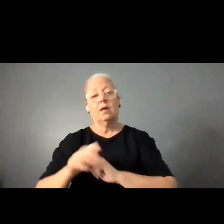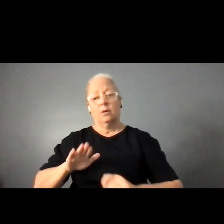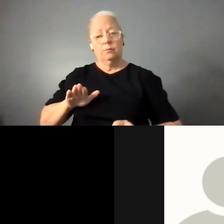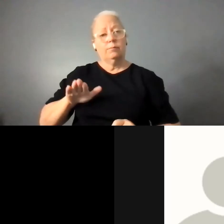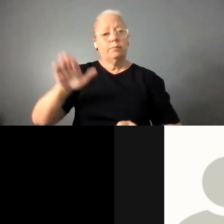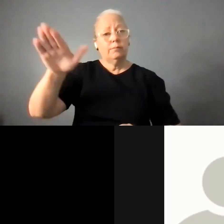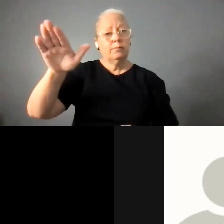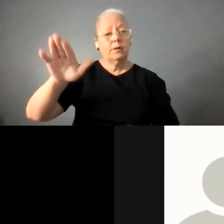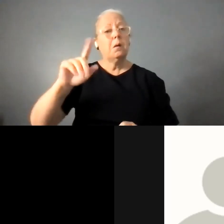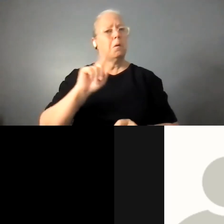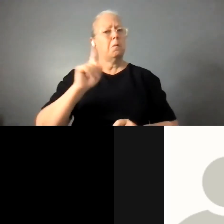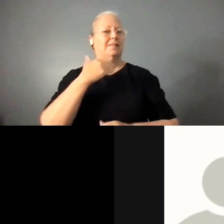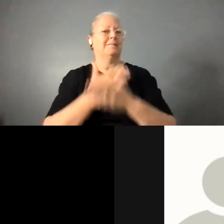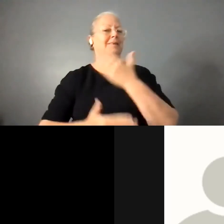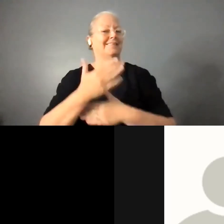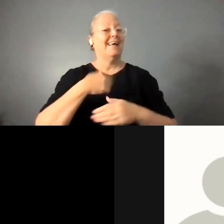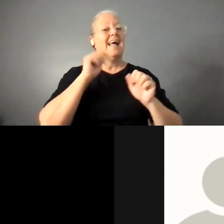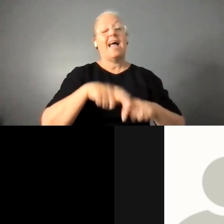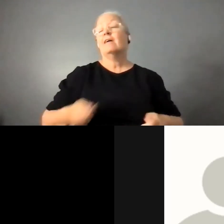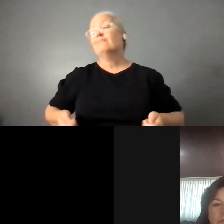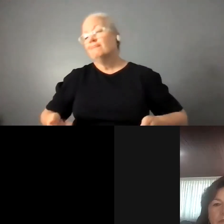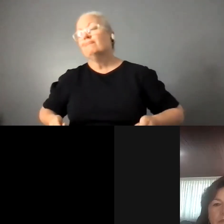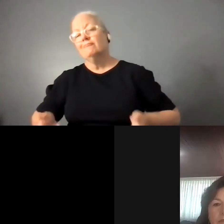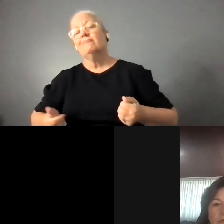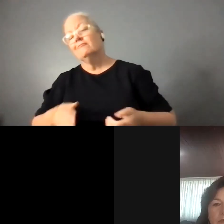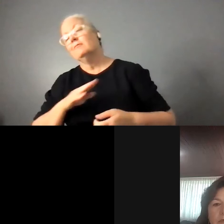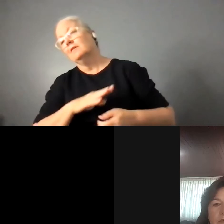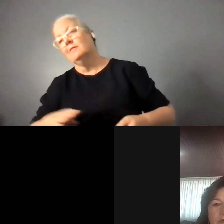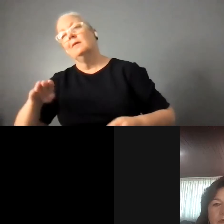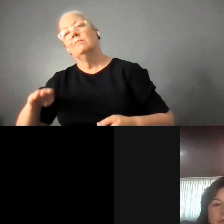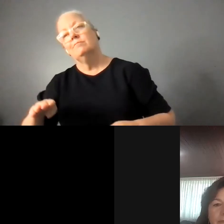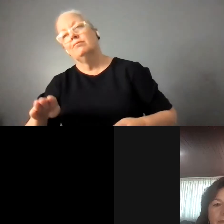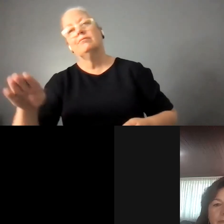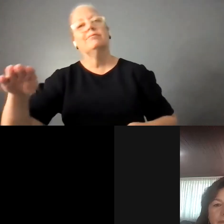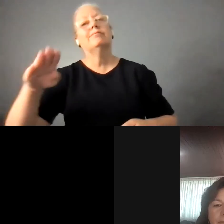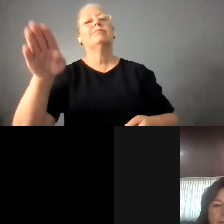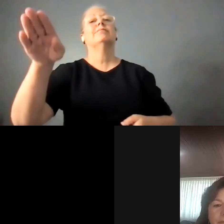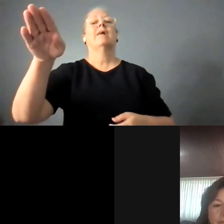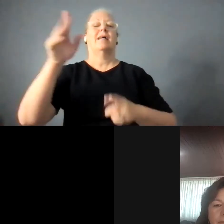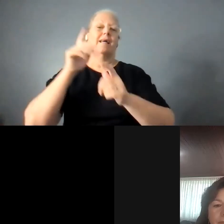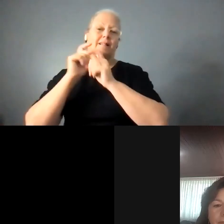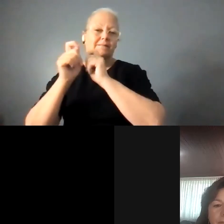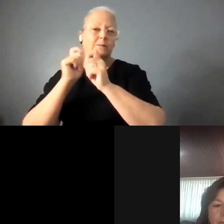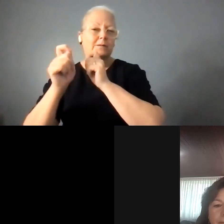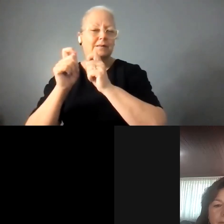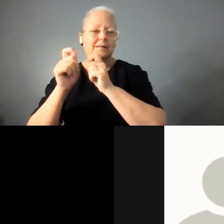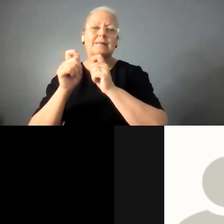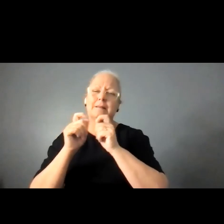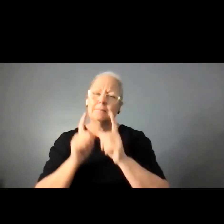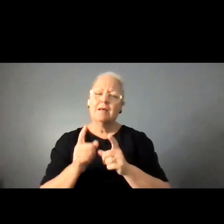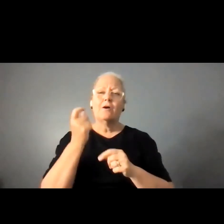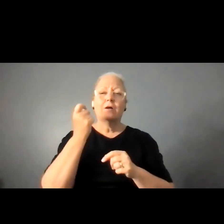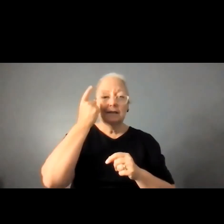because I am able to obtain my objective, which is to enter the building for the interview. So we should understand that